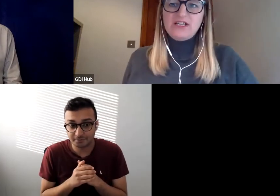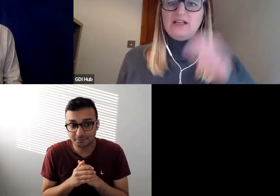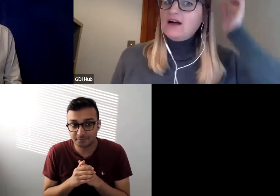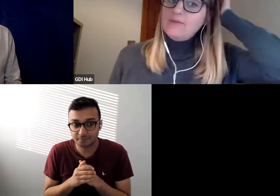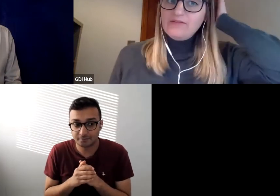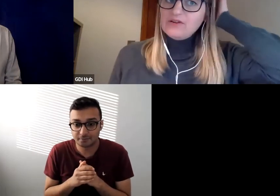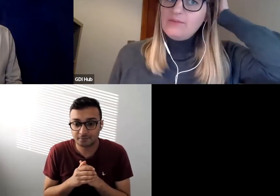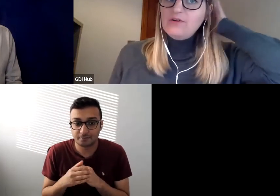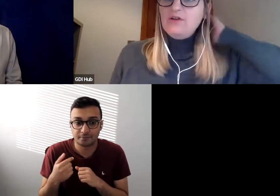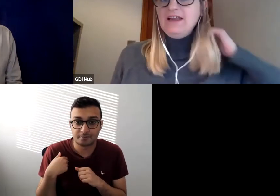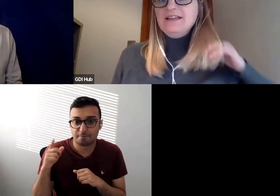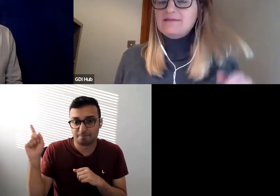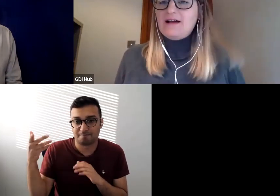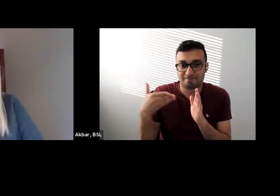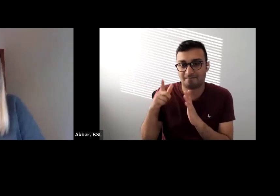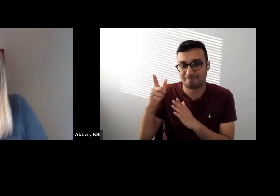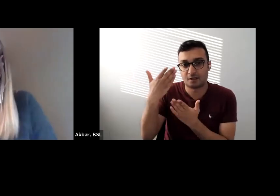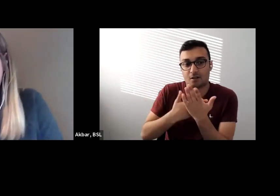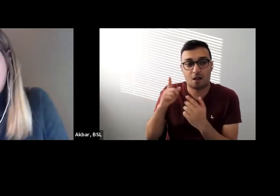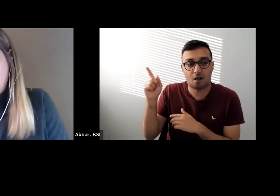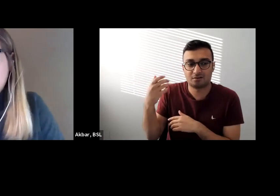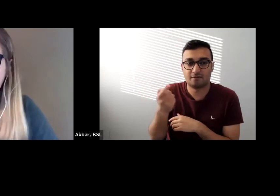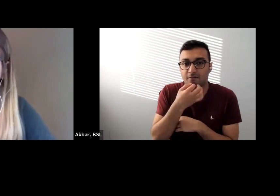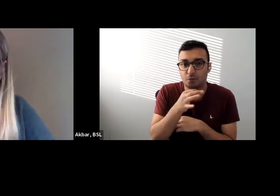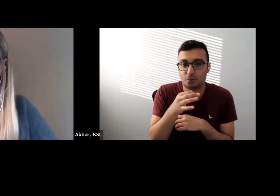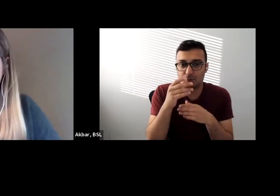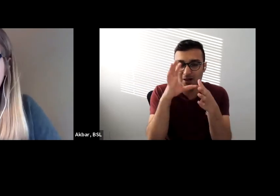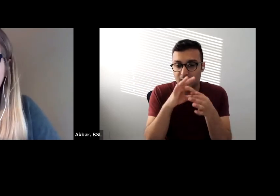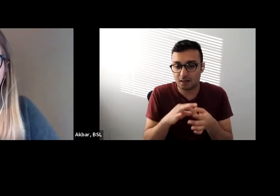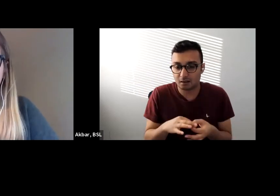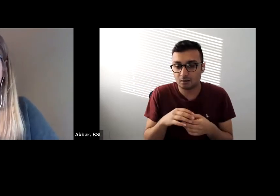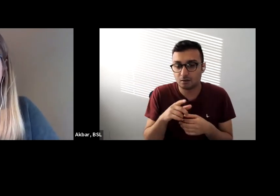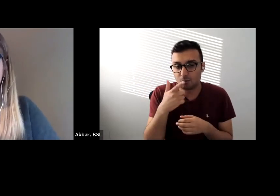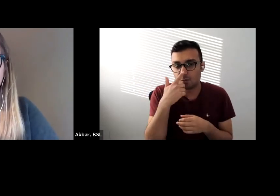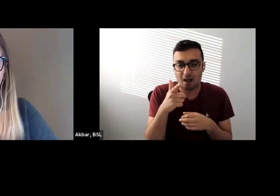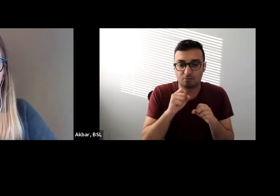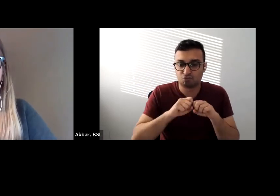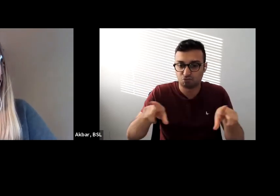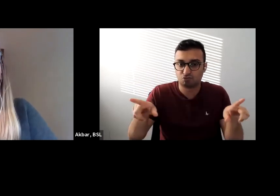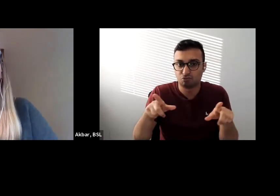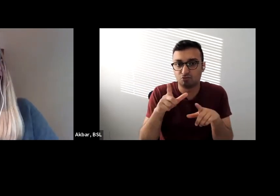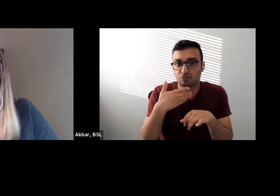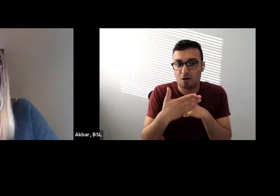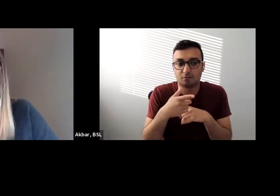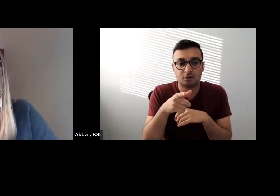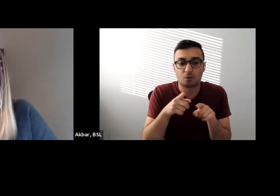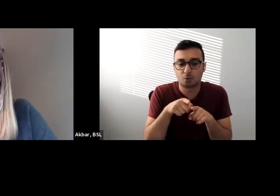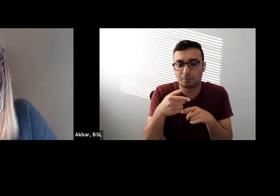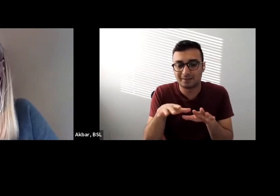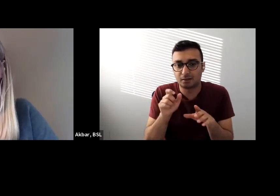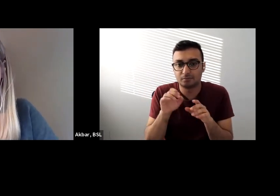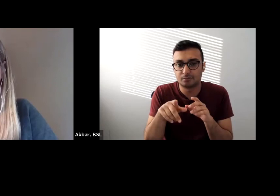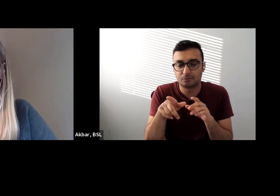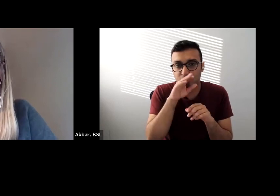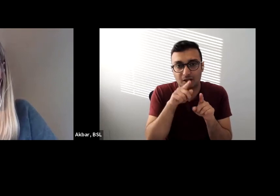the screen with a couple of links, which we will share around after the session. I think have also been shared in the chat as well. As we mentioned